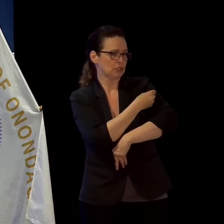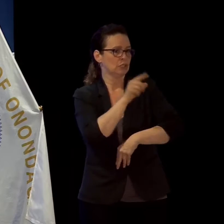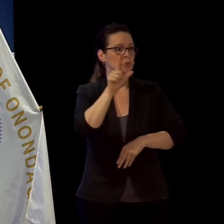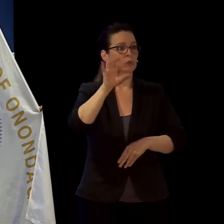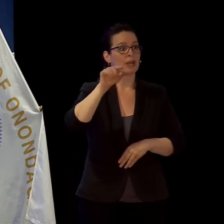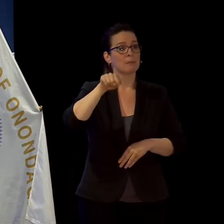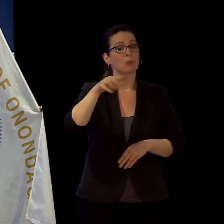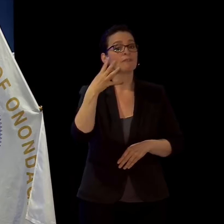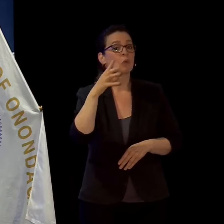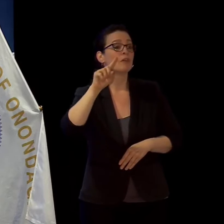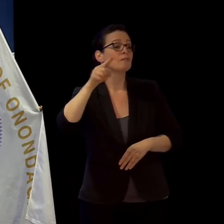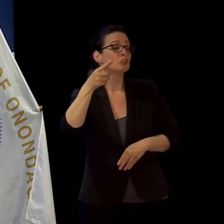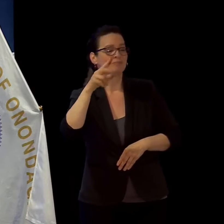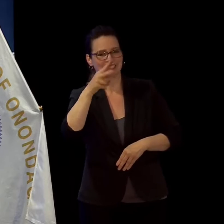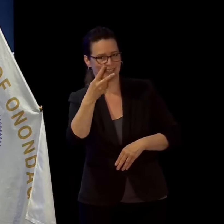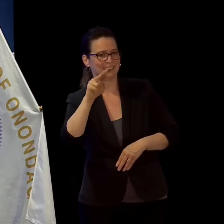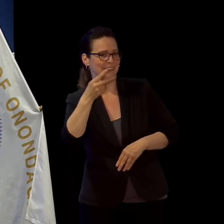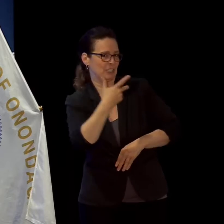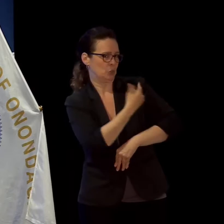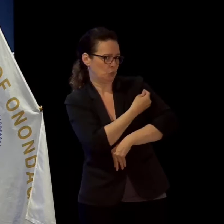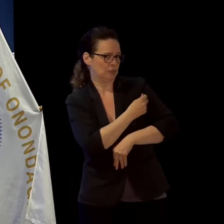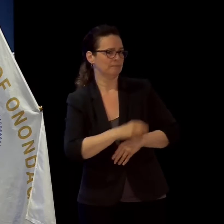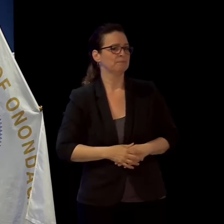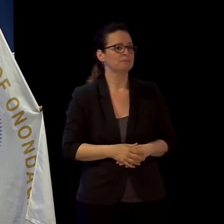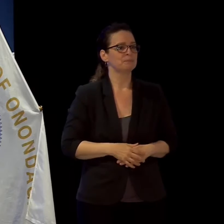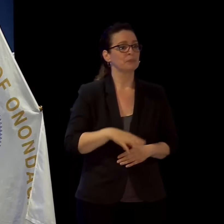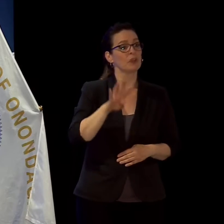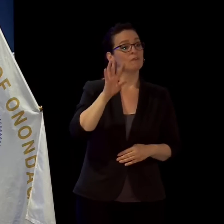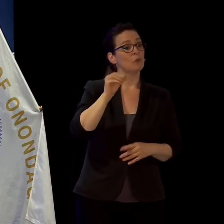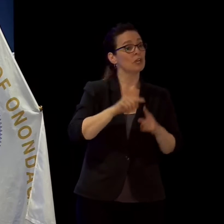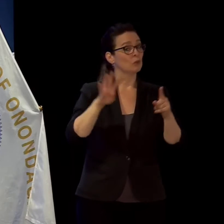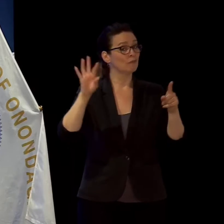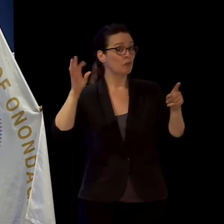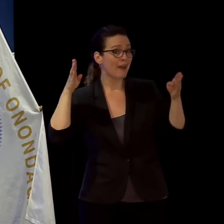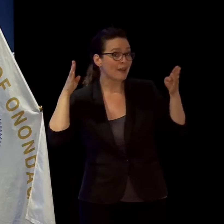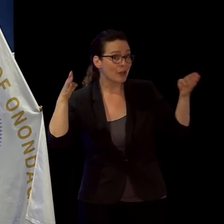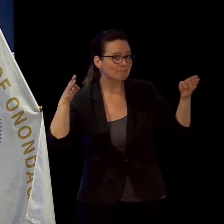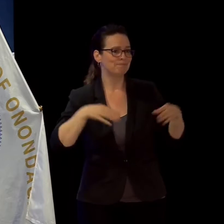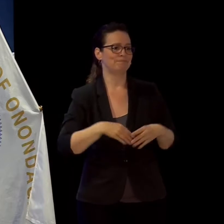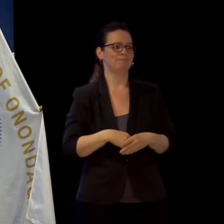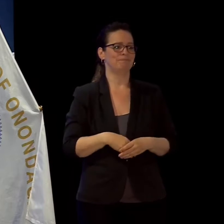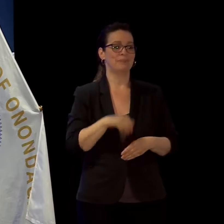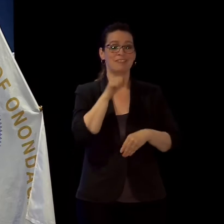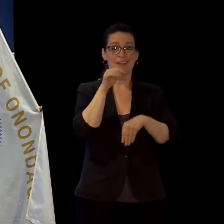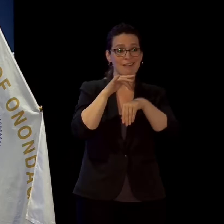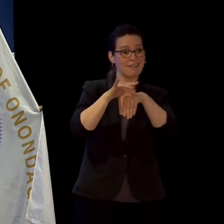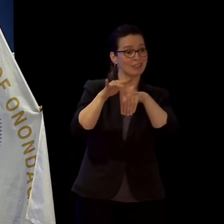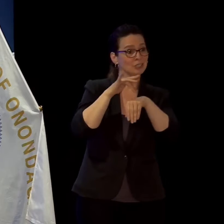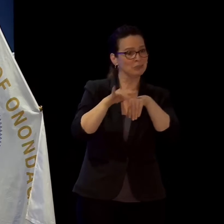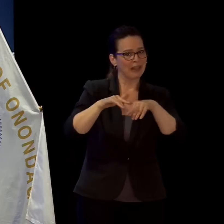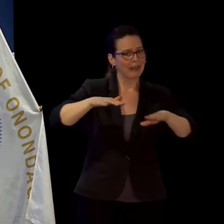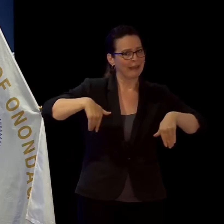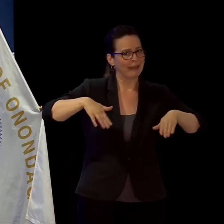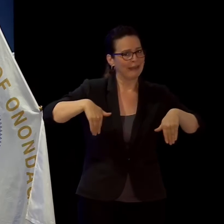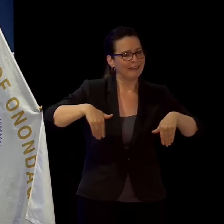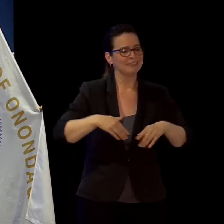29.4% second dose. Your 40 to 49 demographic has not been eligible as long as your 50 to